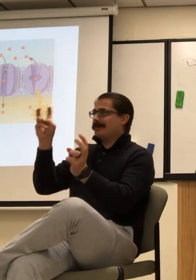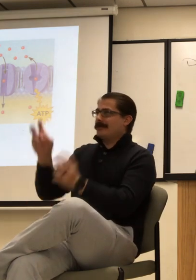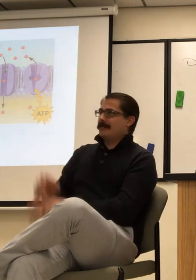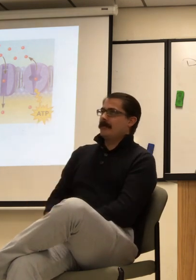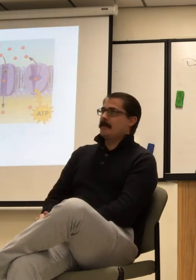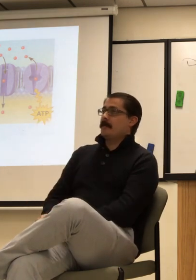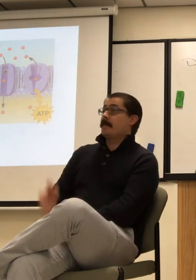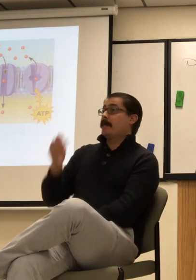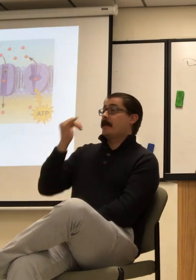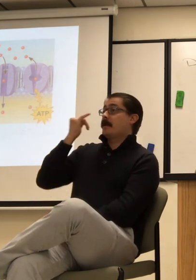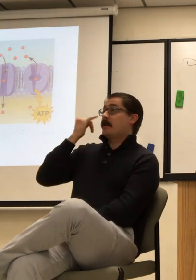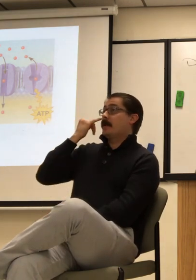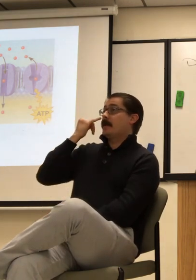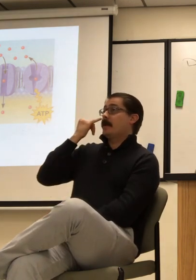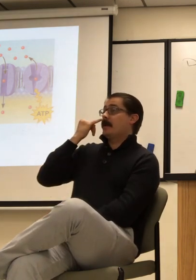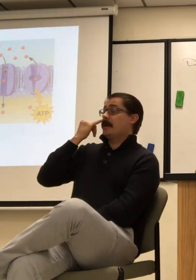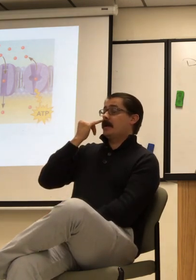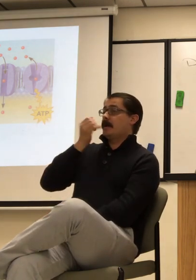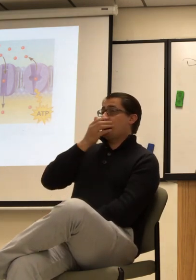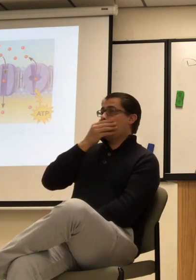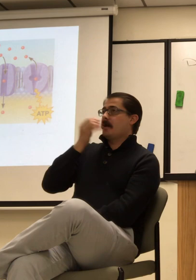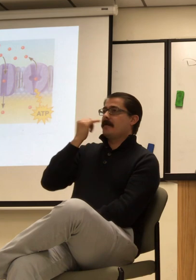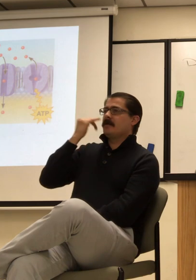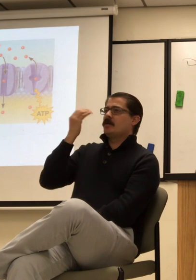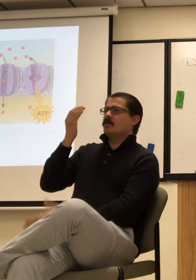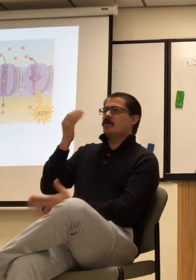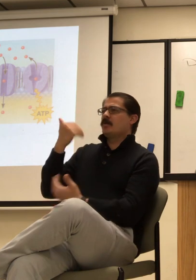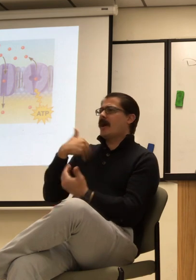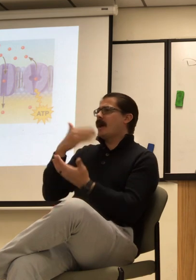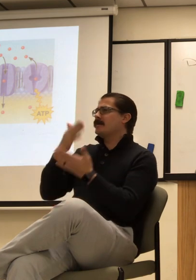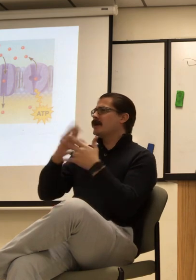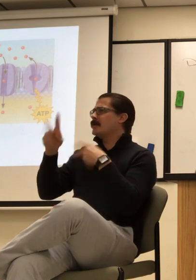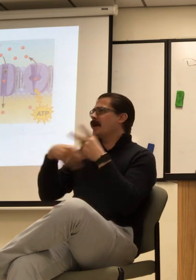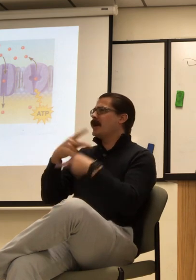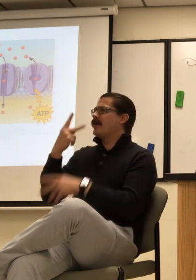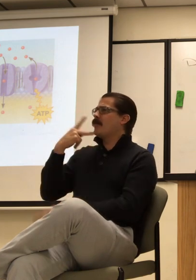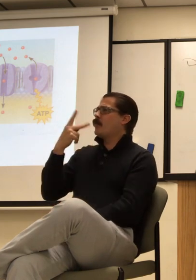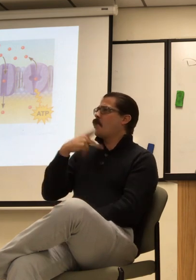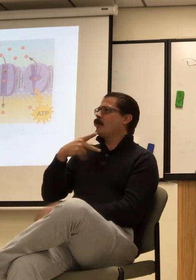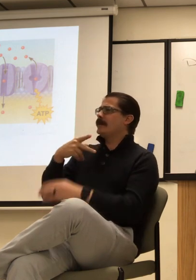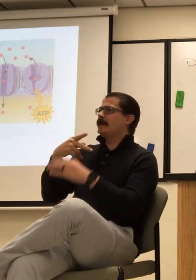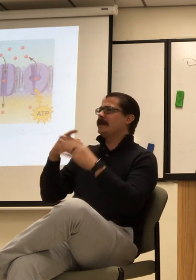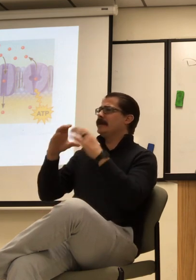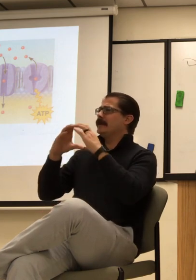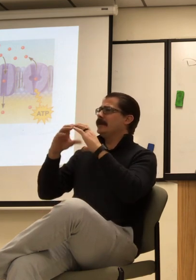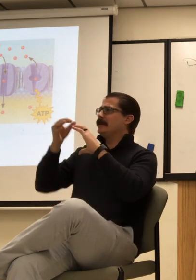So if you have some kind of protein